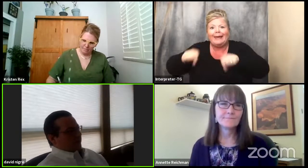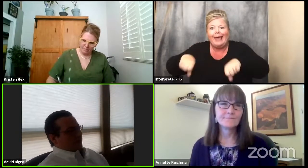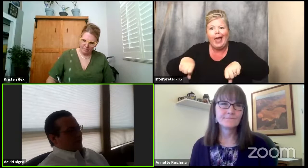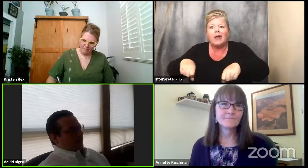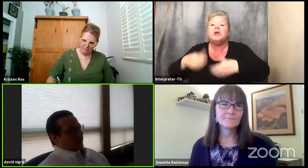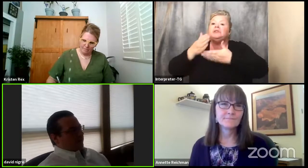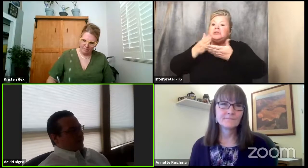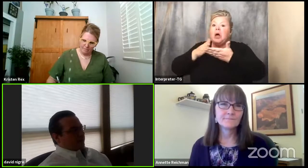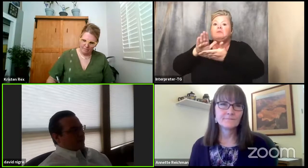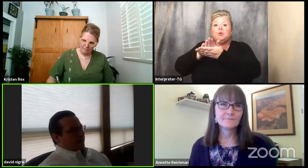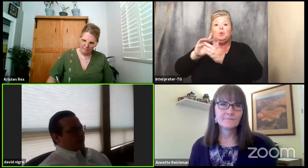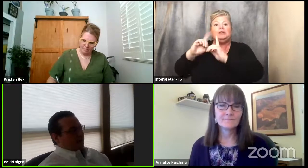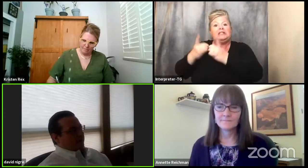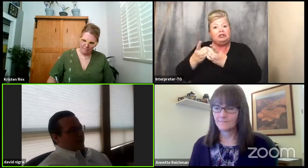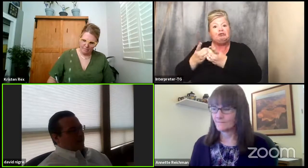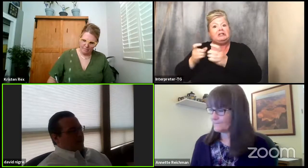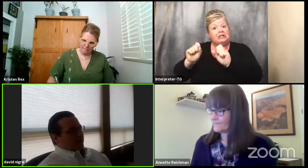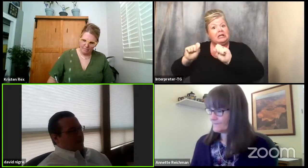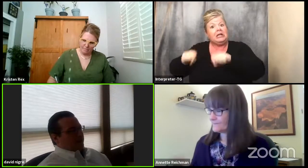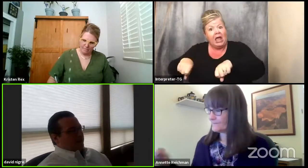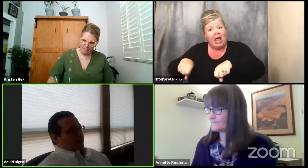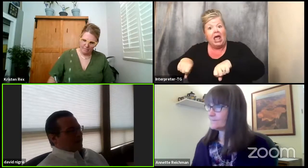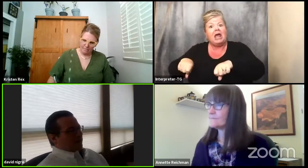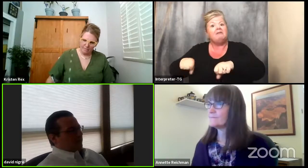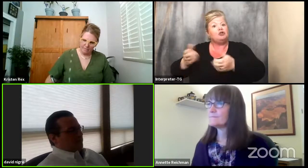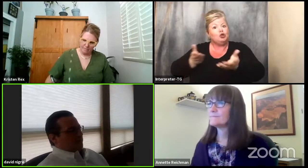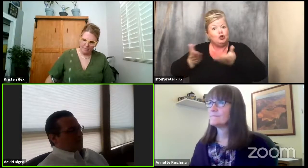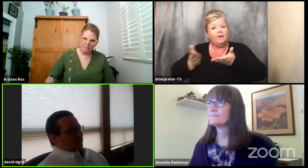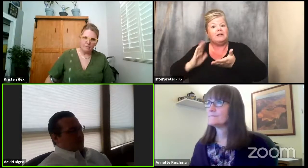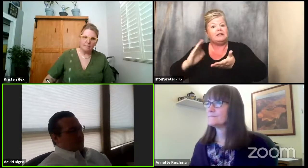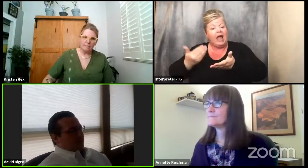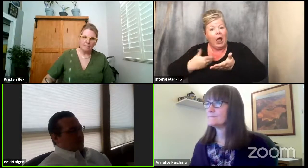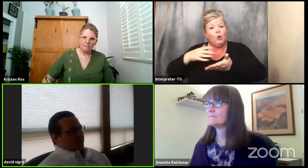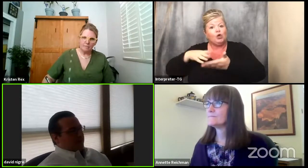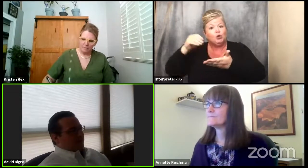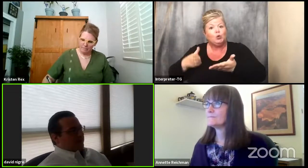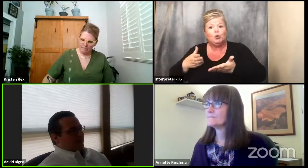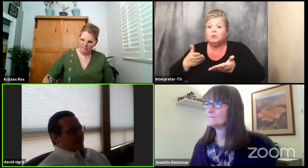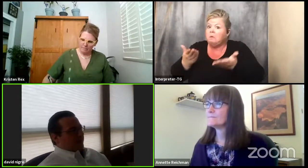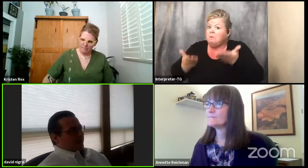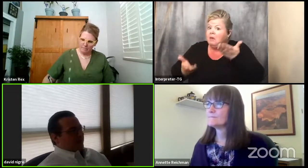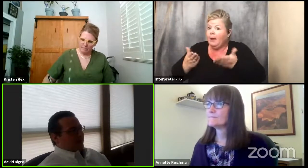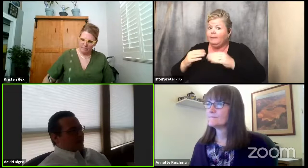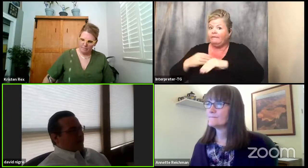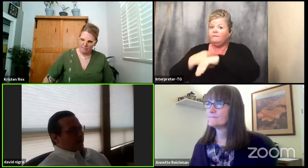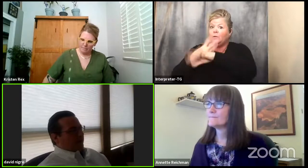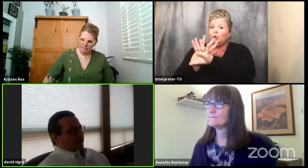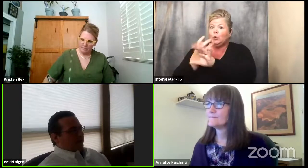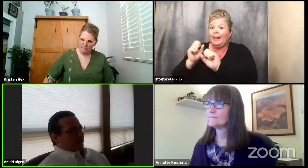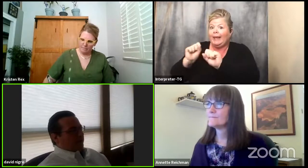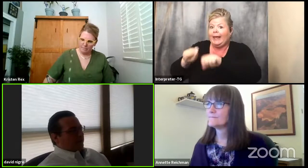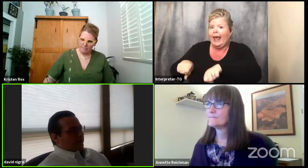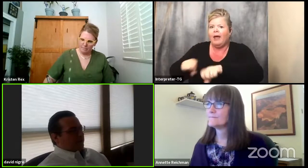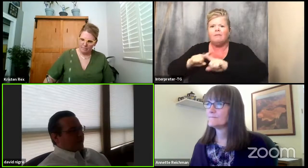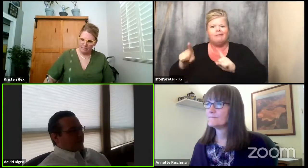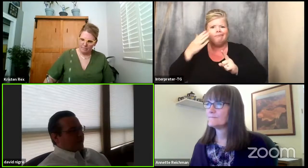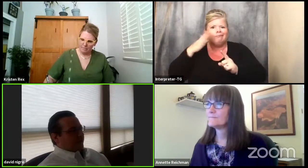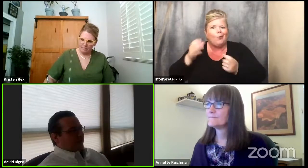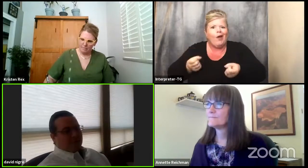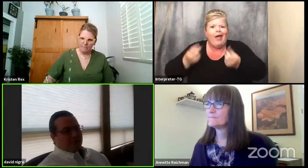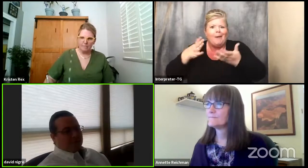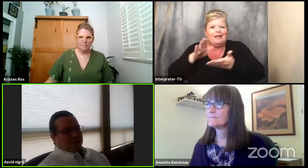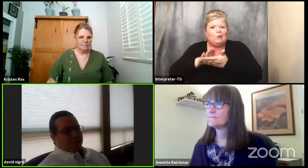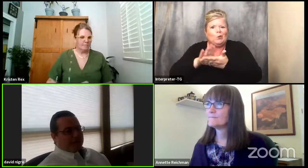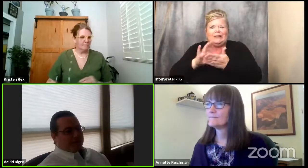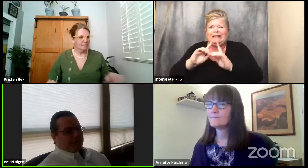the state that have an ability to service them virtually, but I don't know how many school districts. I think the